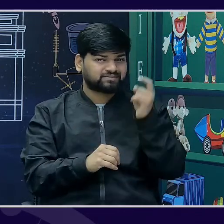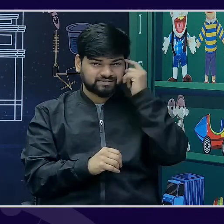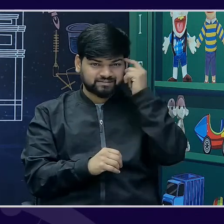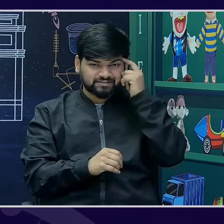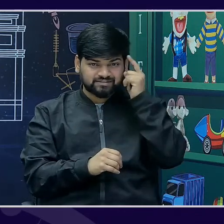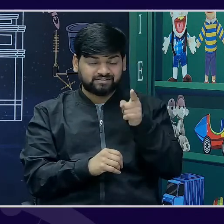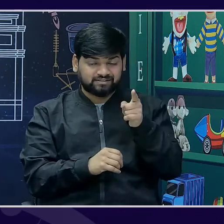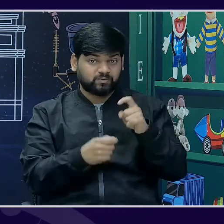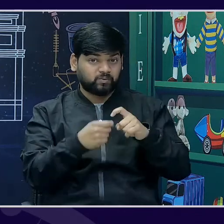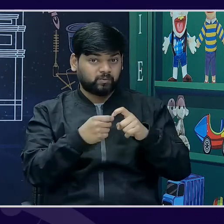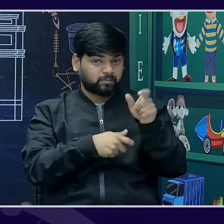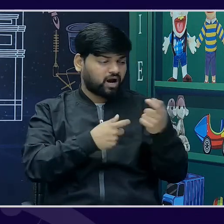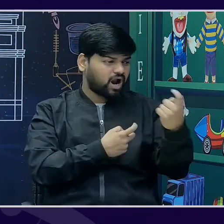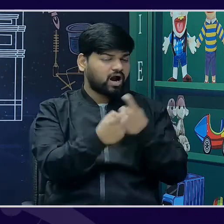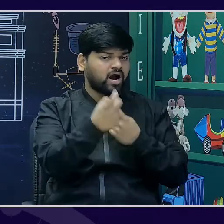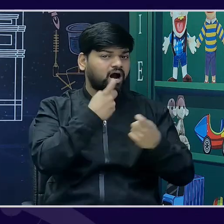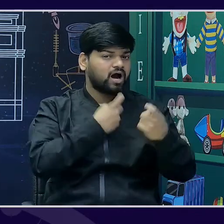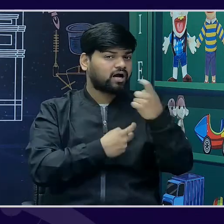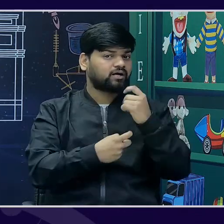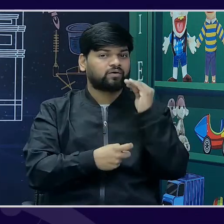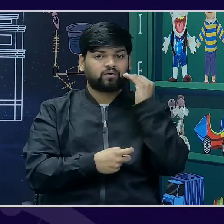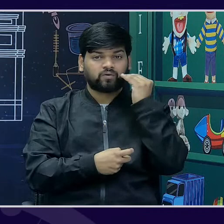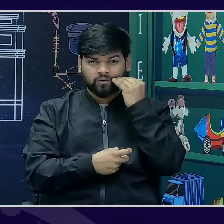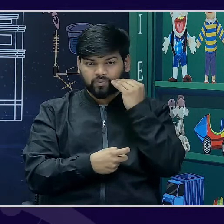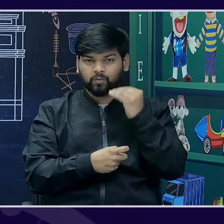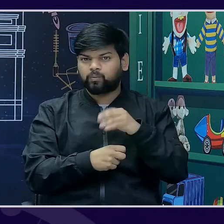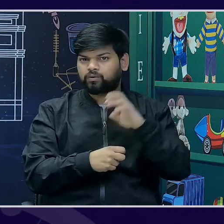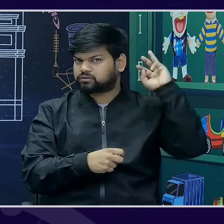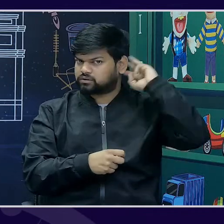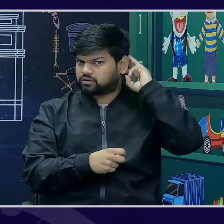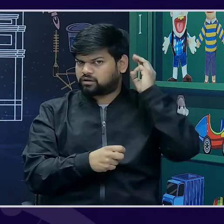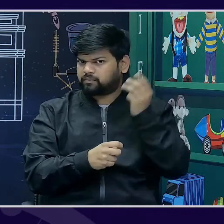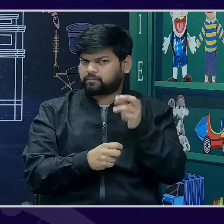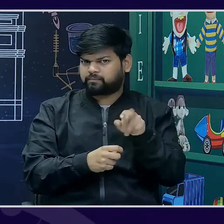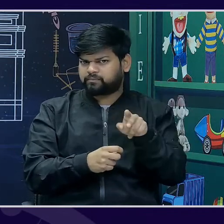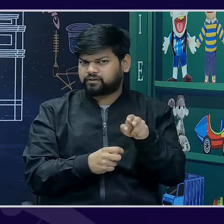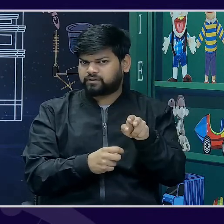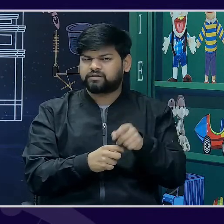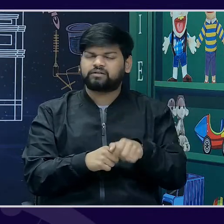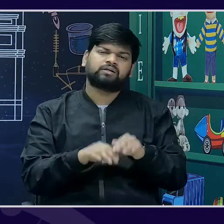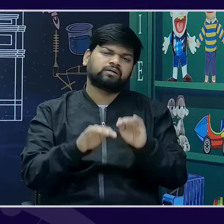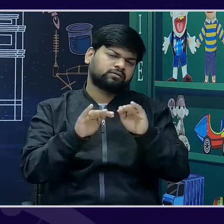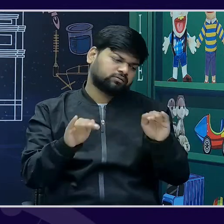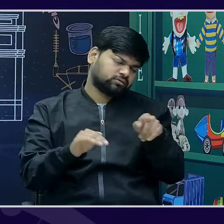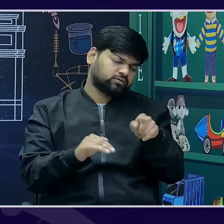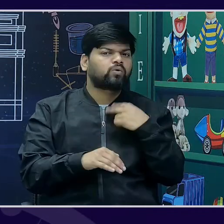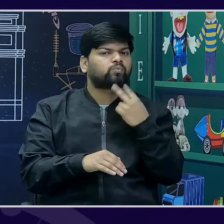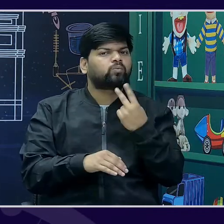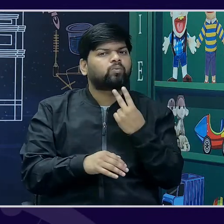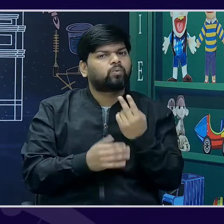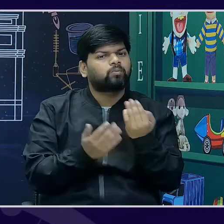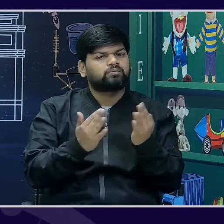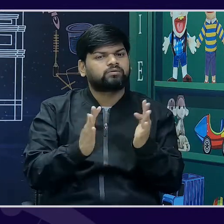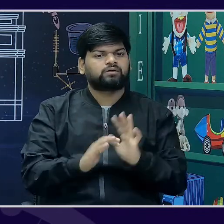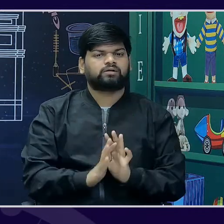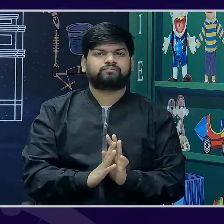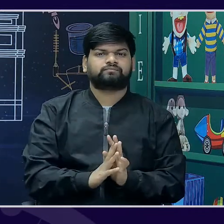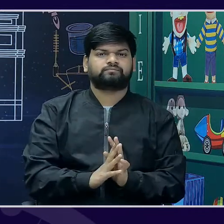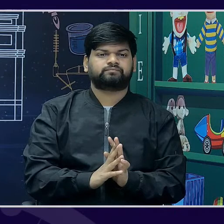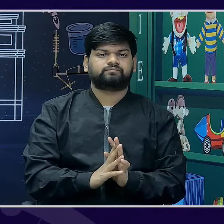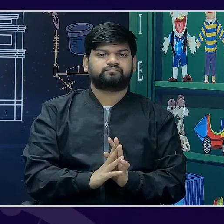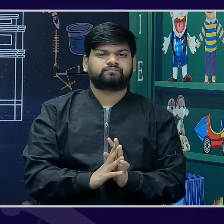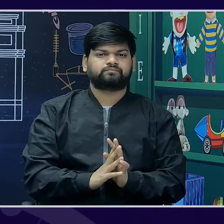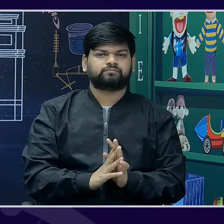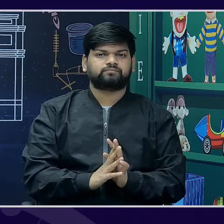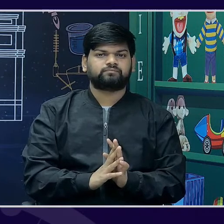most of the parents fail to understand that a normal baby also when born doesn't say mama bhook lagi doodh